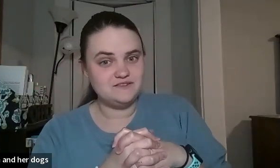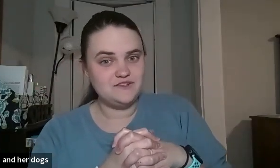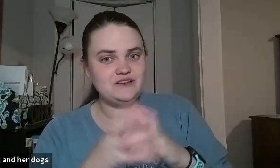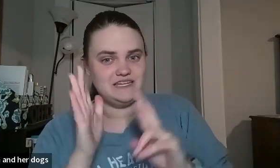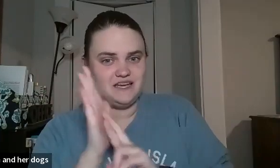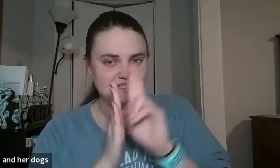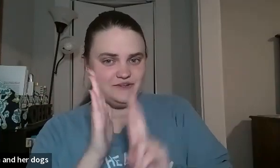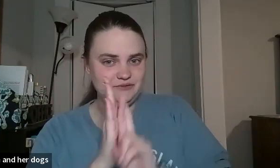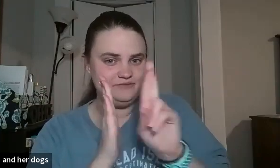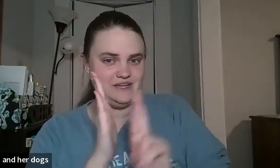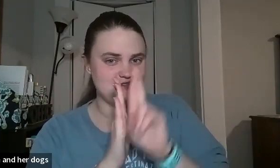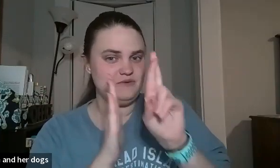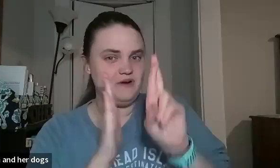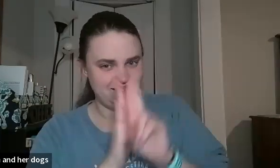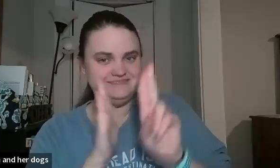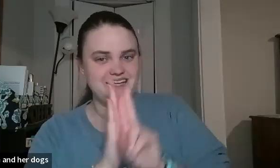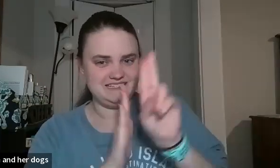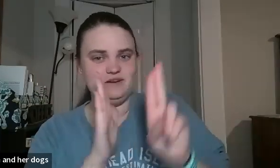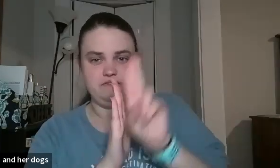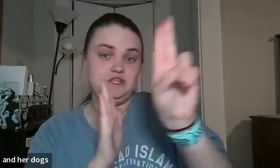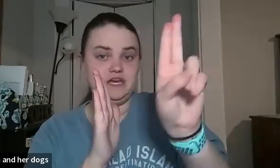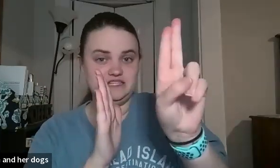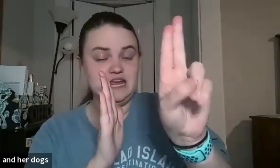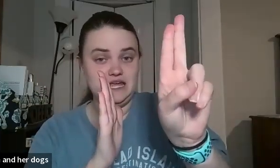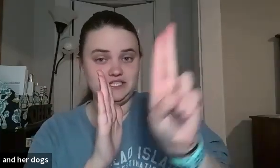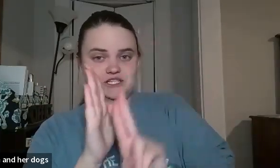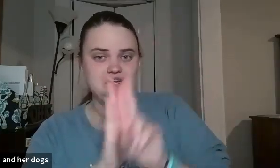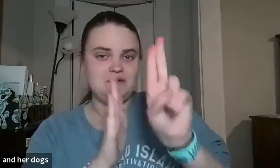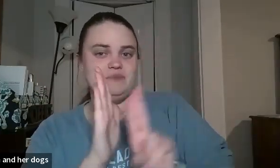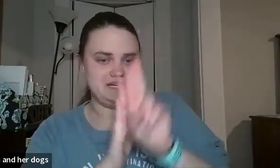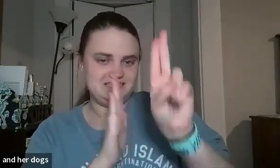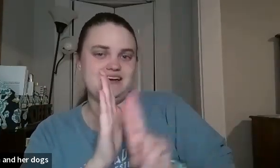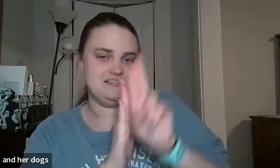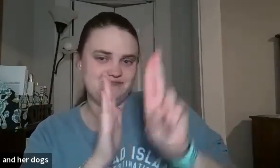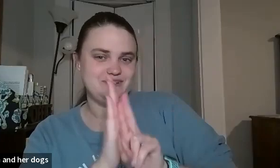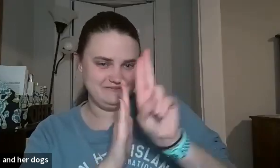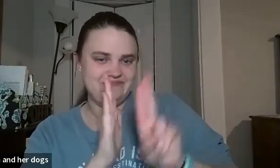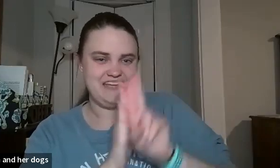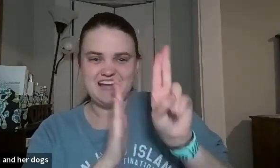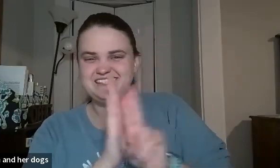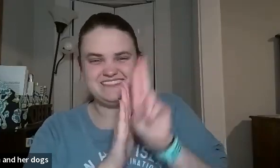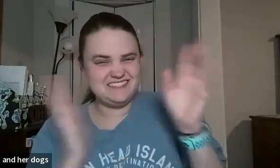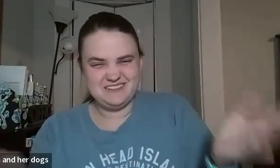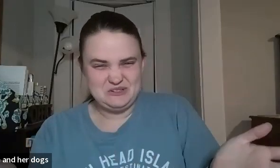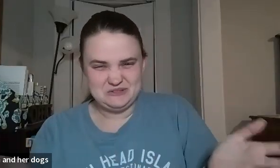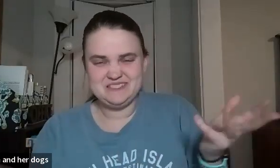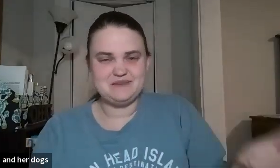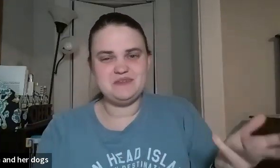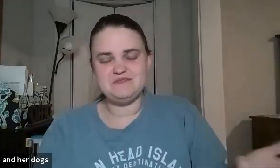Huntsville is Huntsville. It's a rocket. It's an H, but it's the Huntsville. I just think that's so cool. Some of them are